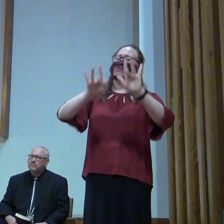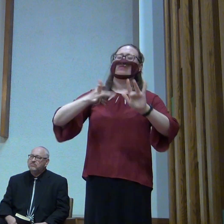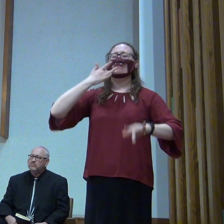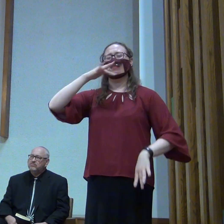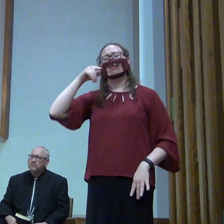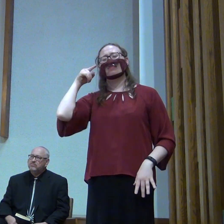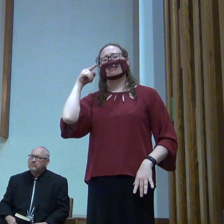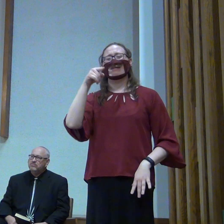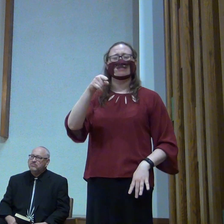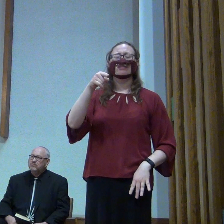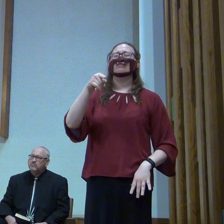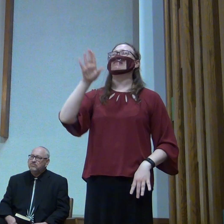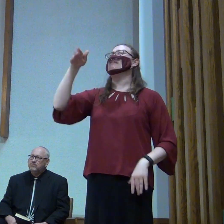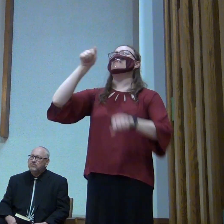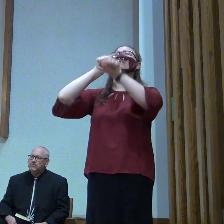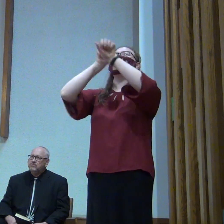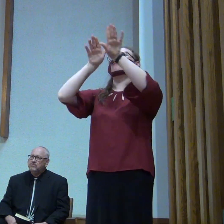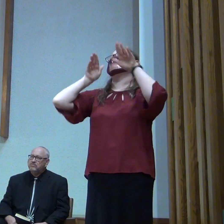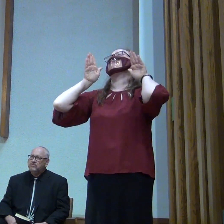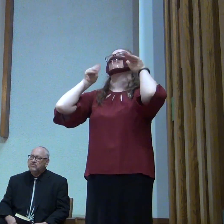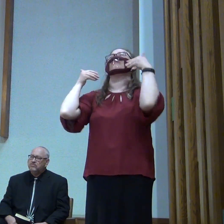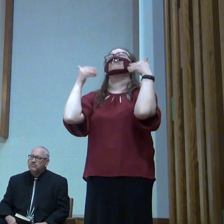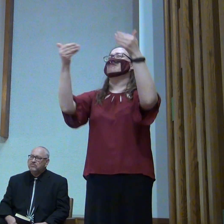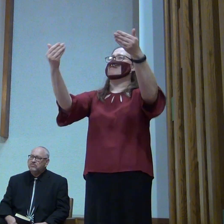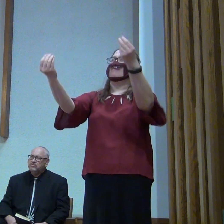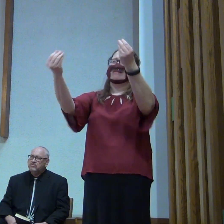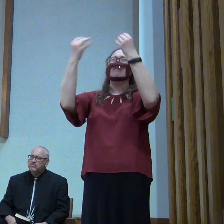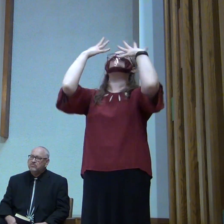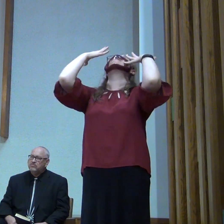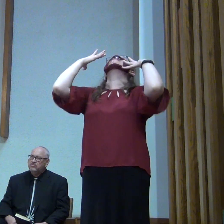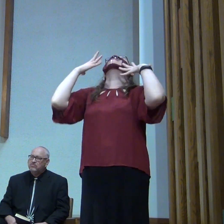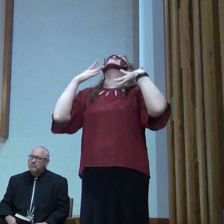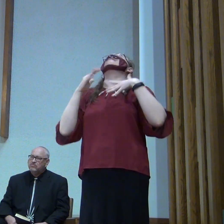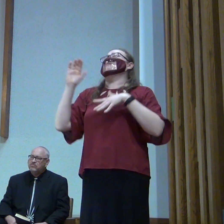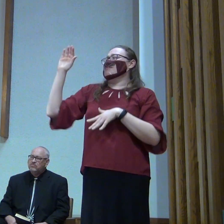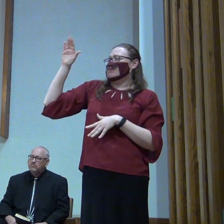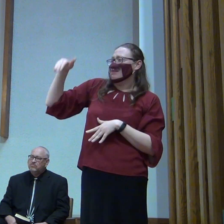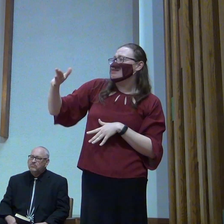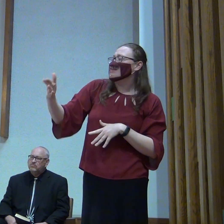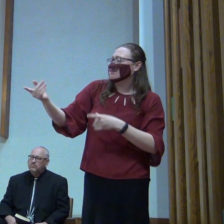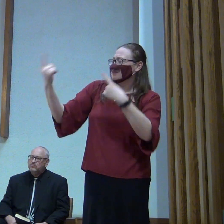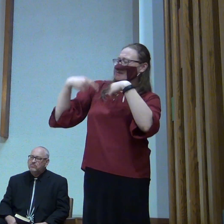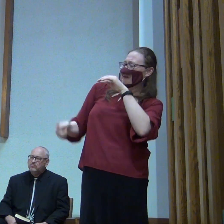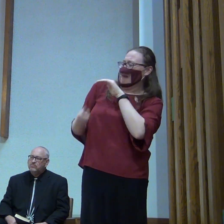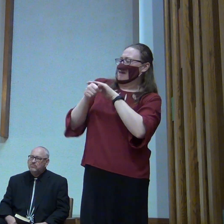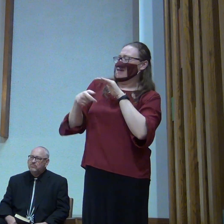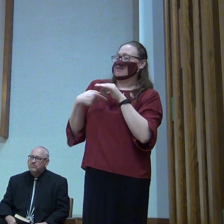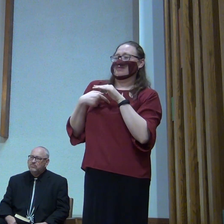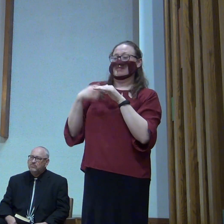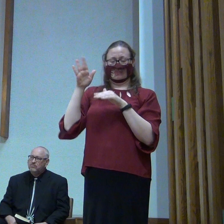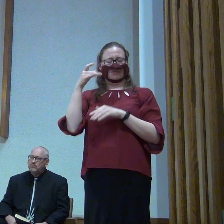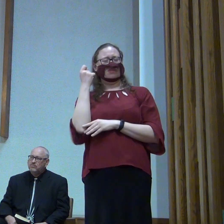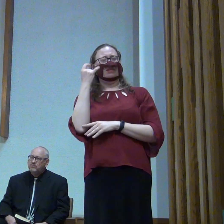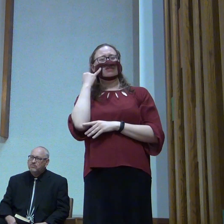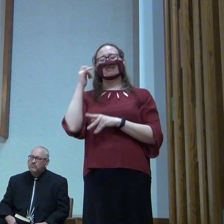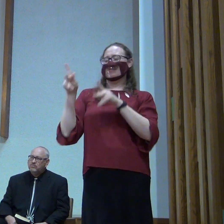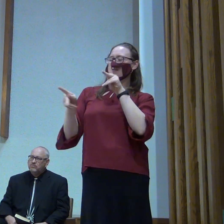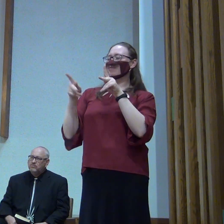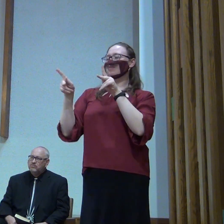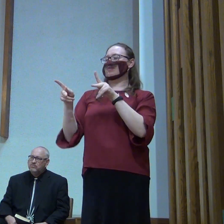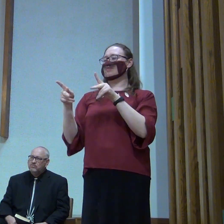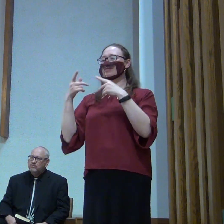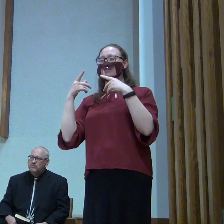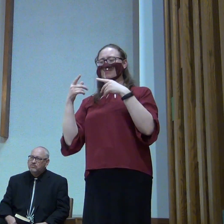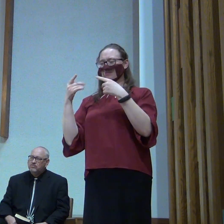to the mountains, 'Fall on us,' and to the hills, 'Cover us.' For if people do these things when the tree is green, what